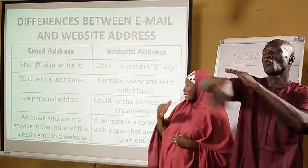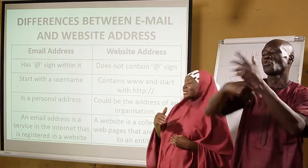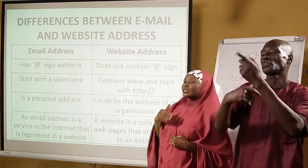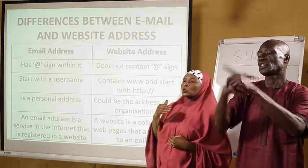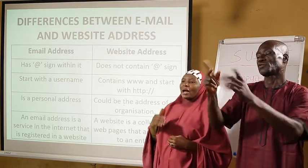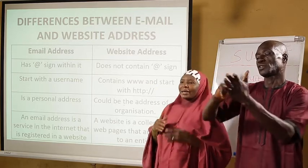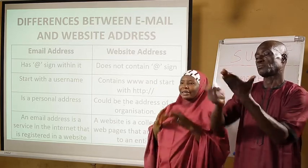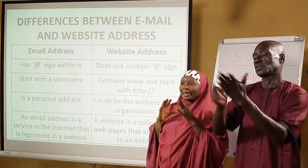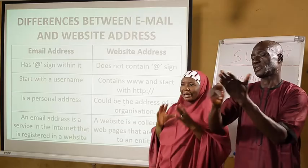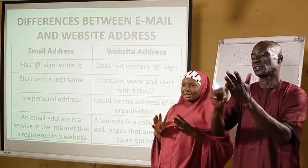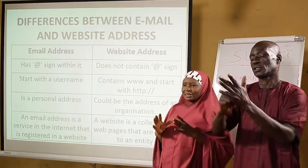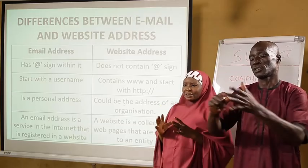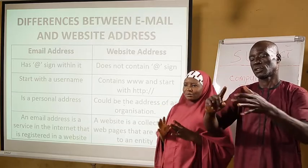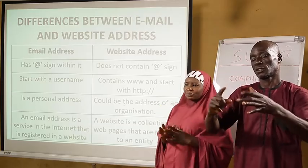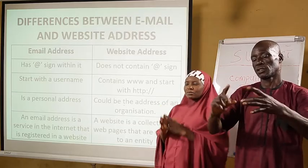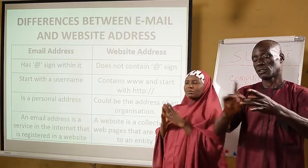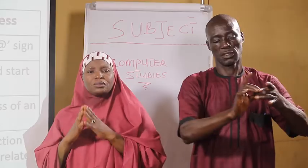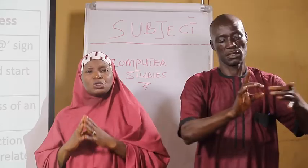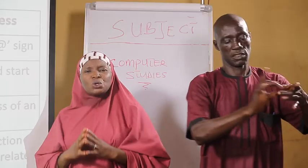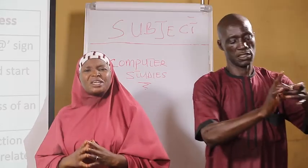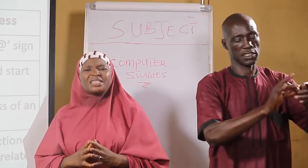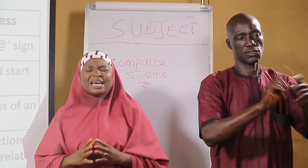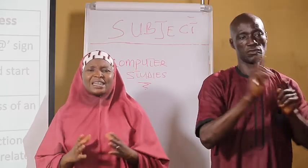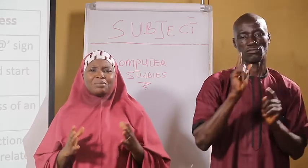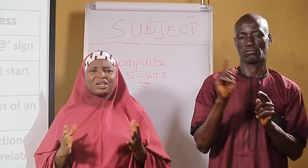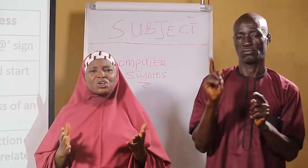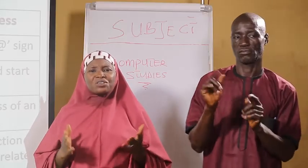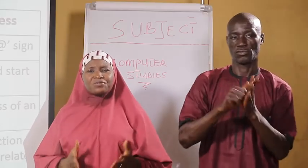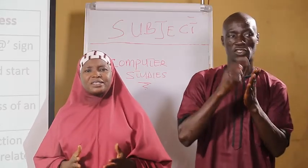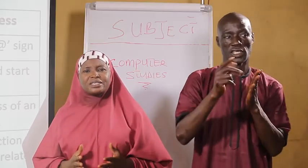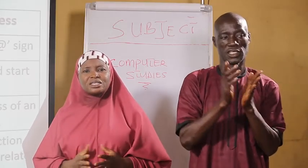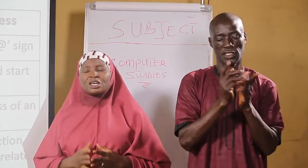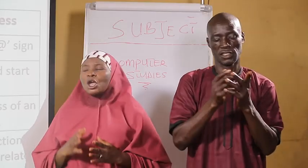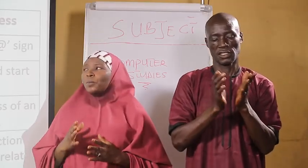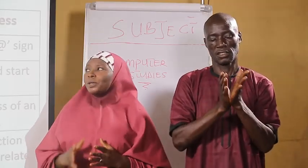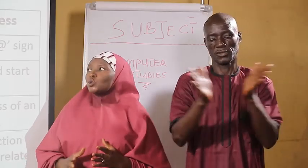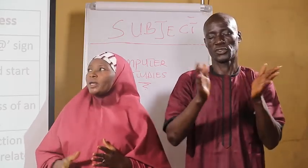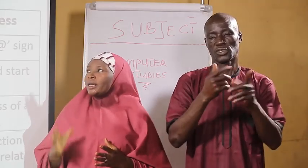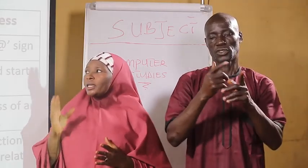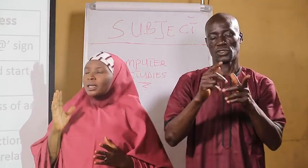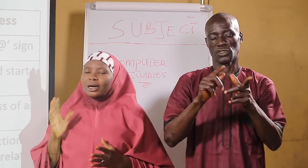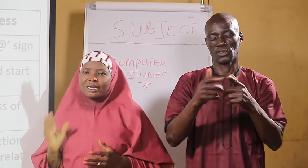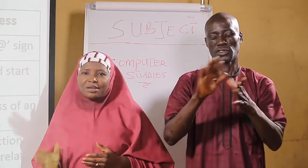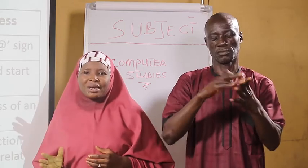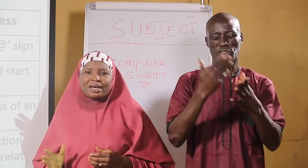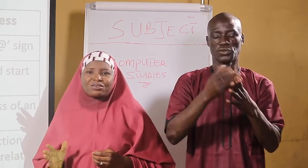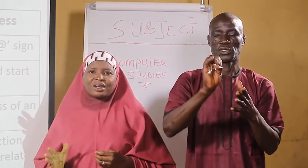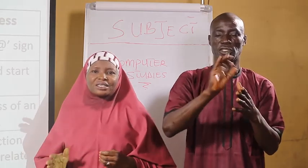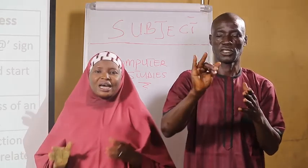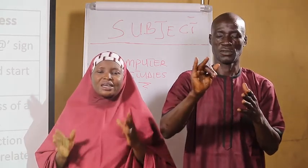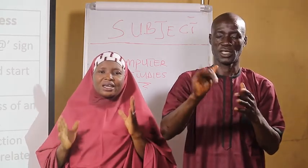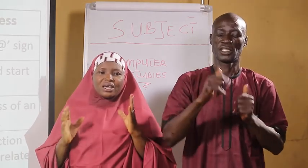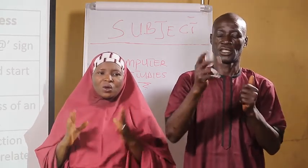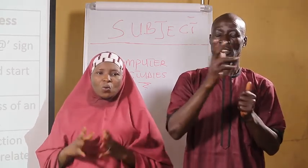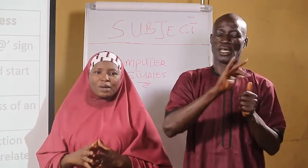are related to an entity. So these are the major differences between an email